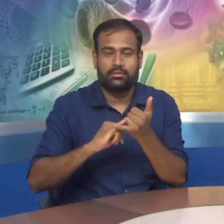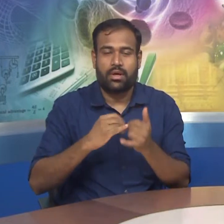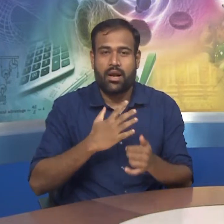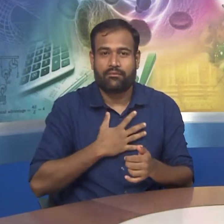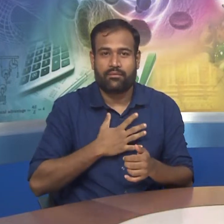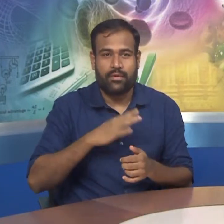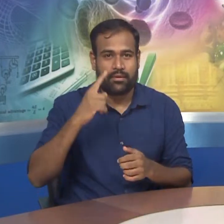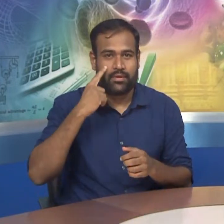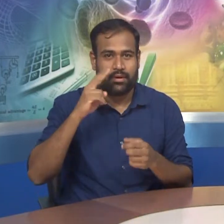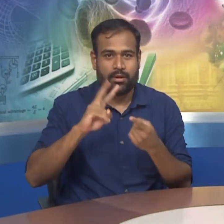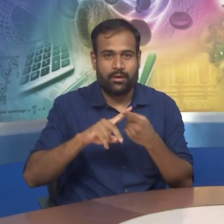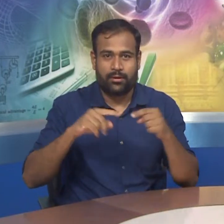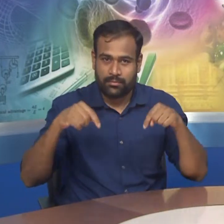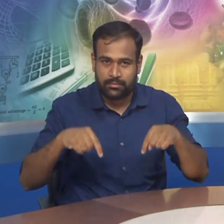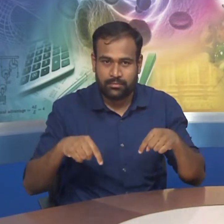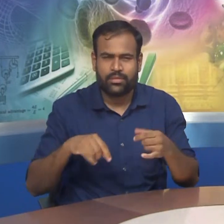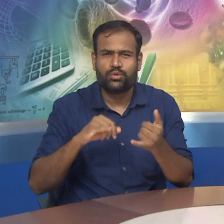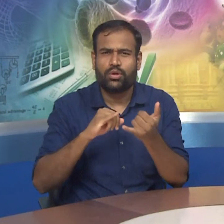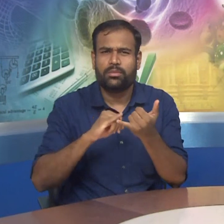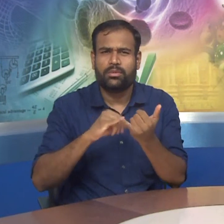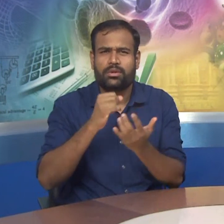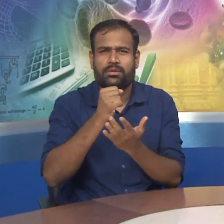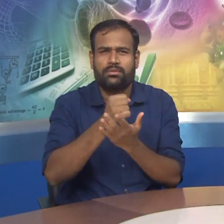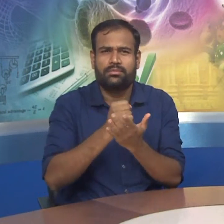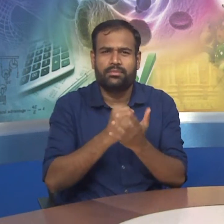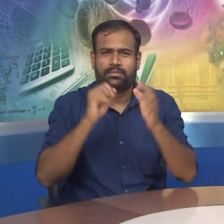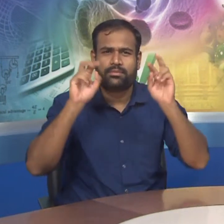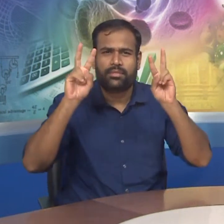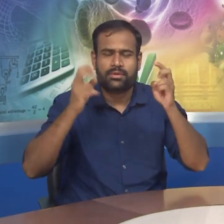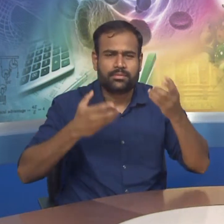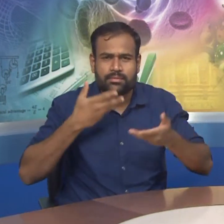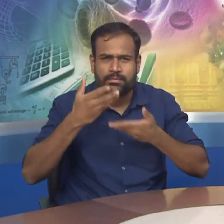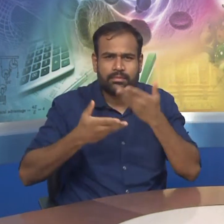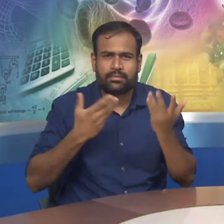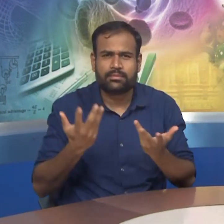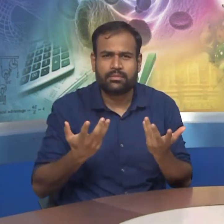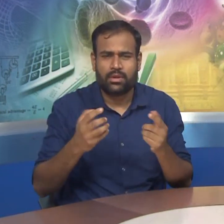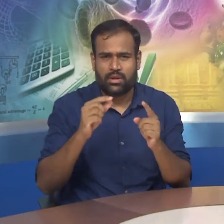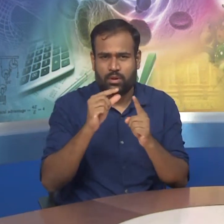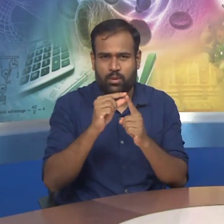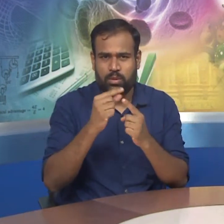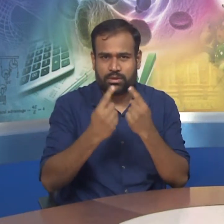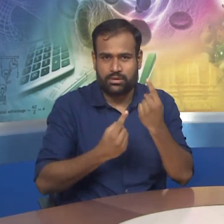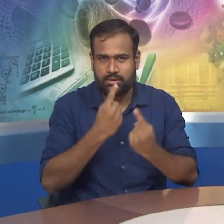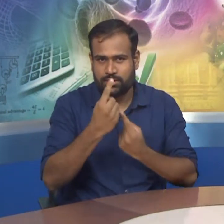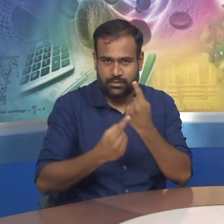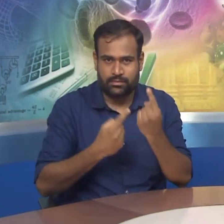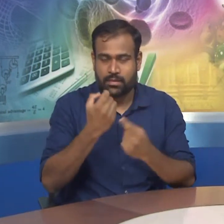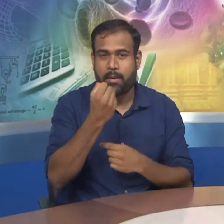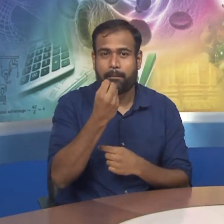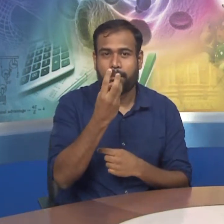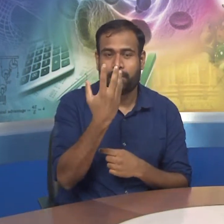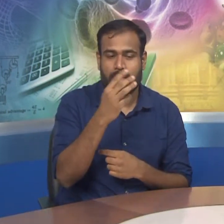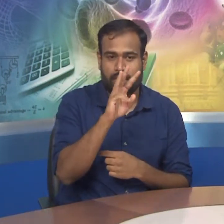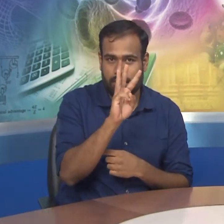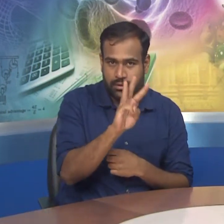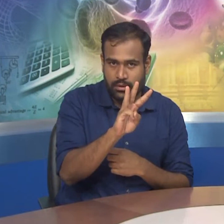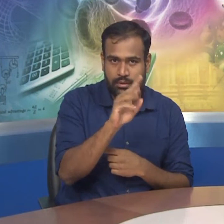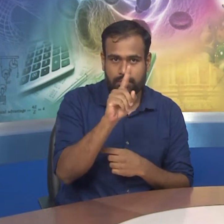NIOS welcomes you in this educational video for subject Political Science,